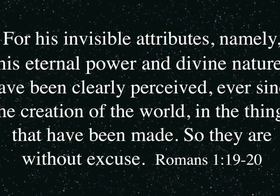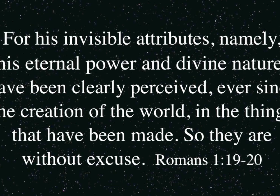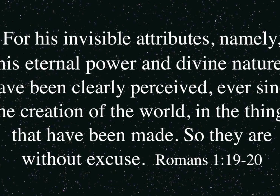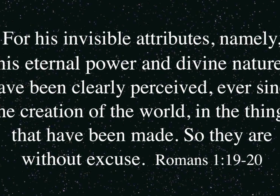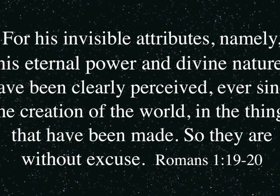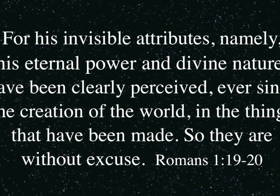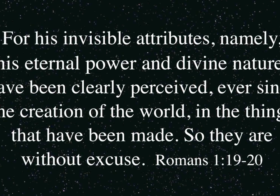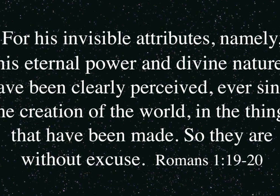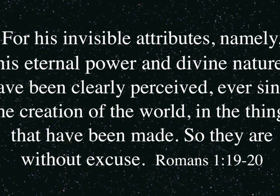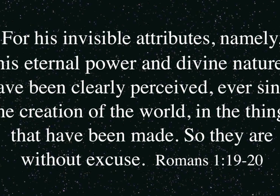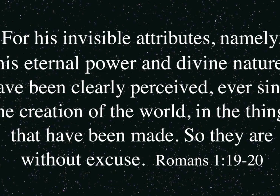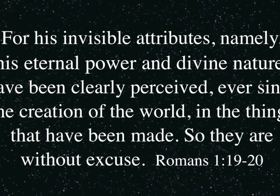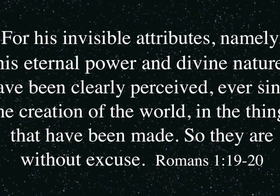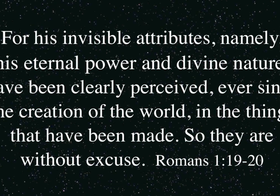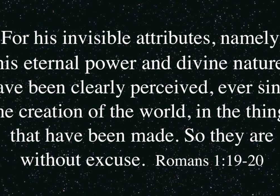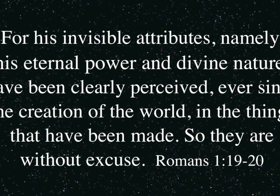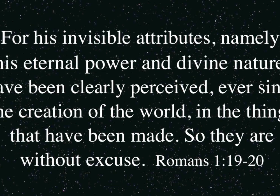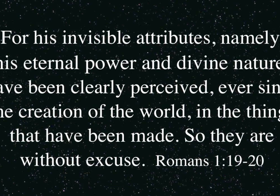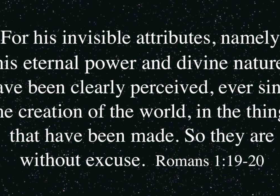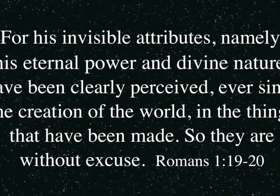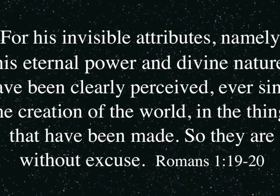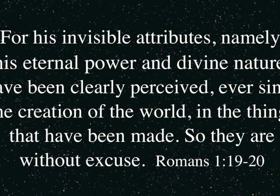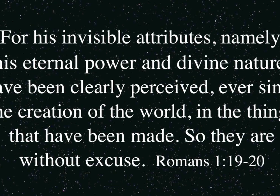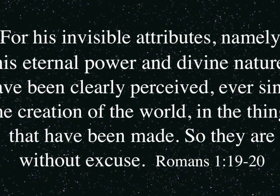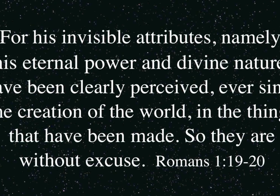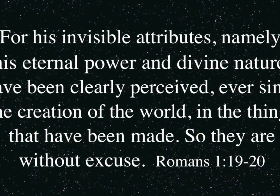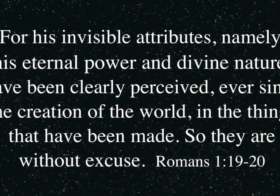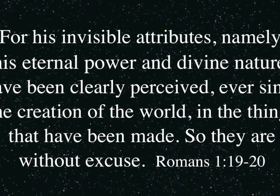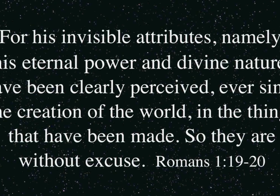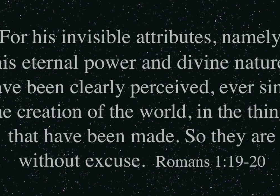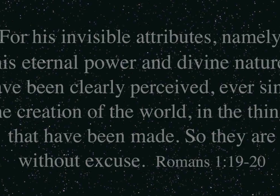world in the things that have been made, so they are without excuse.